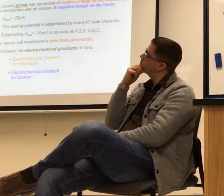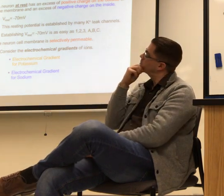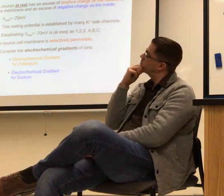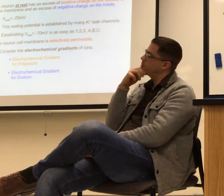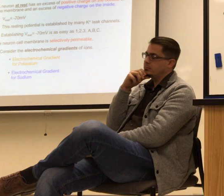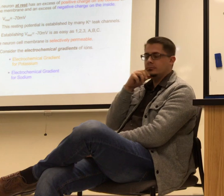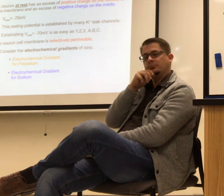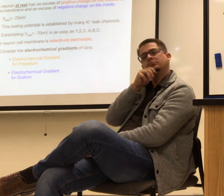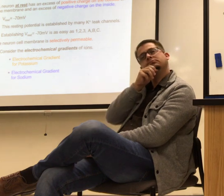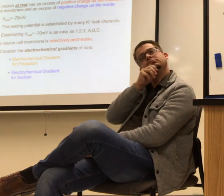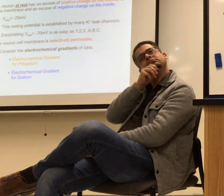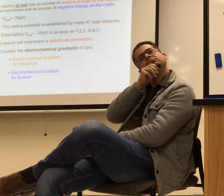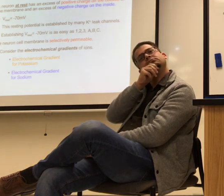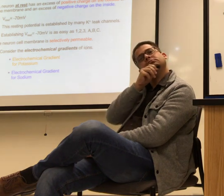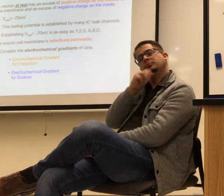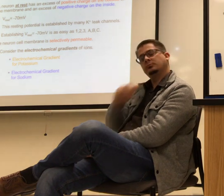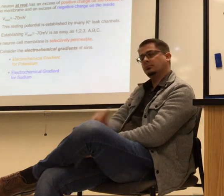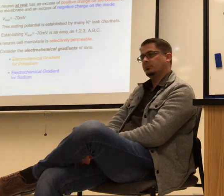inside.